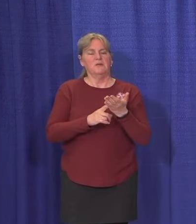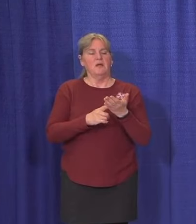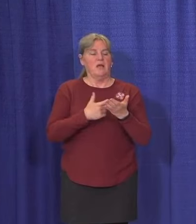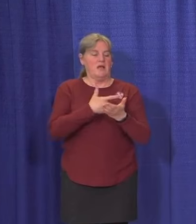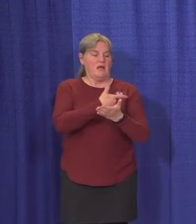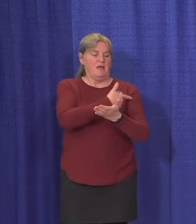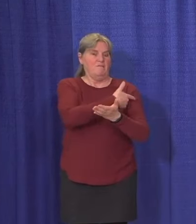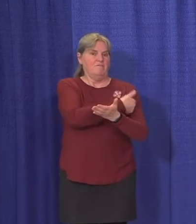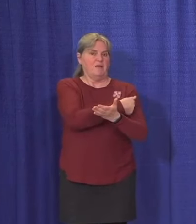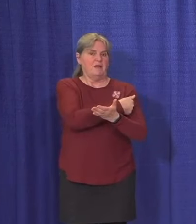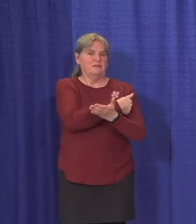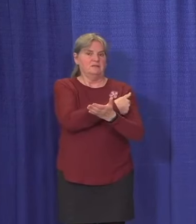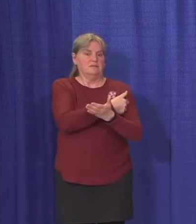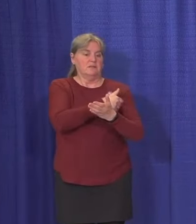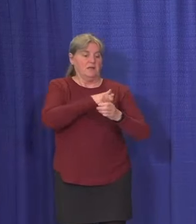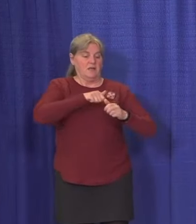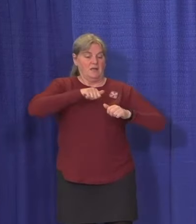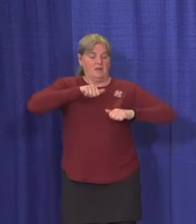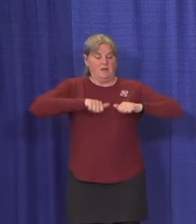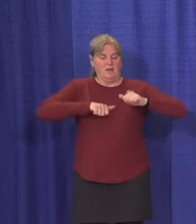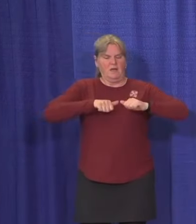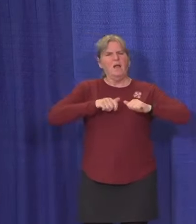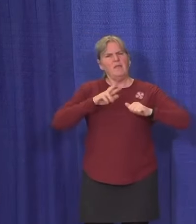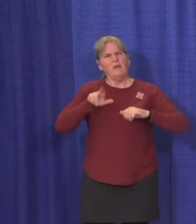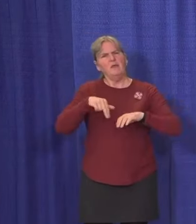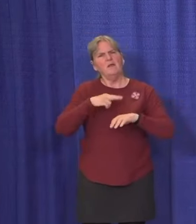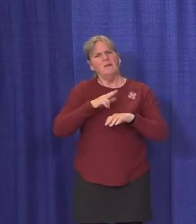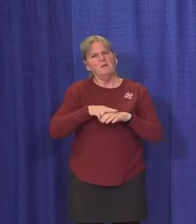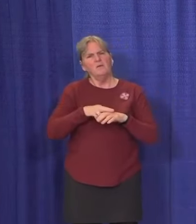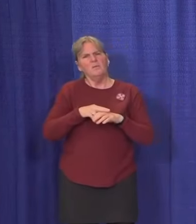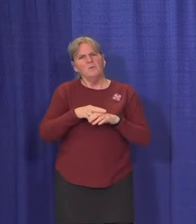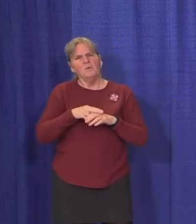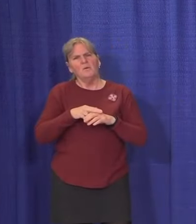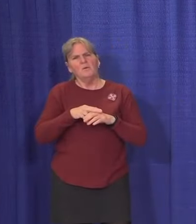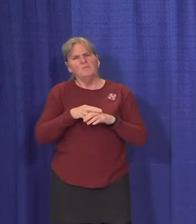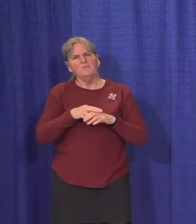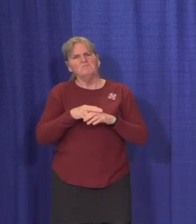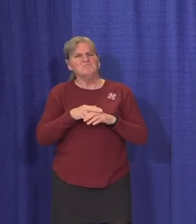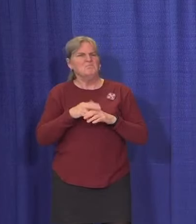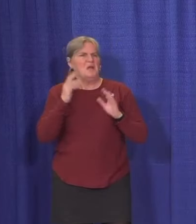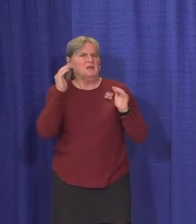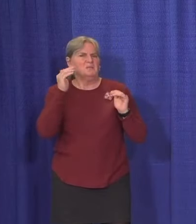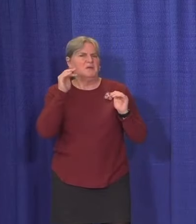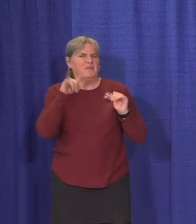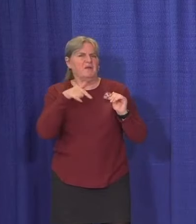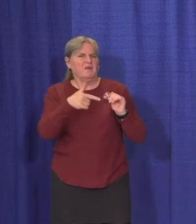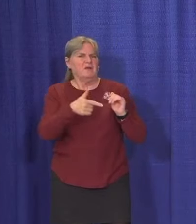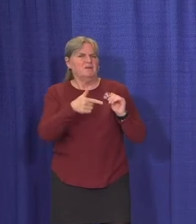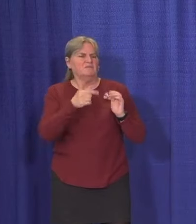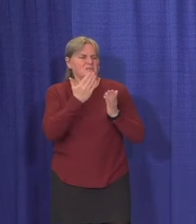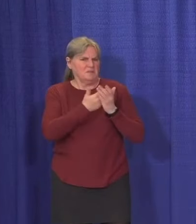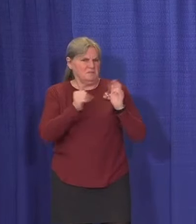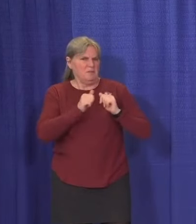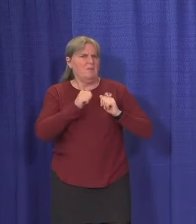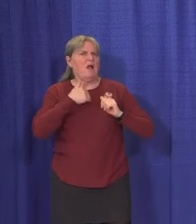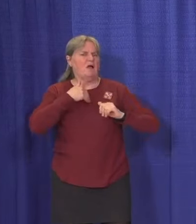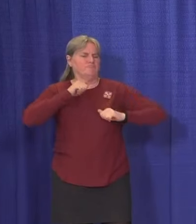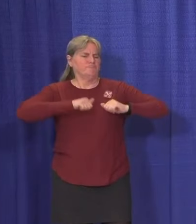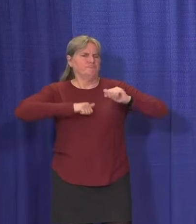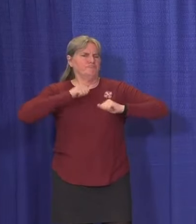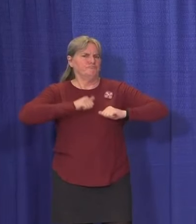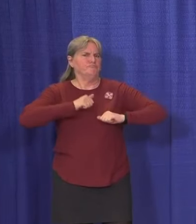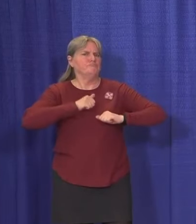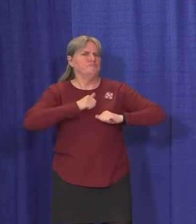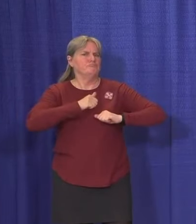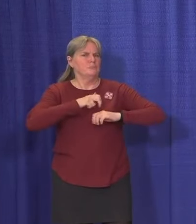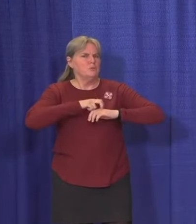hesitancy is normal, it's predictable. We know, and I know I've mentioned this before, but with